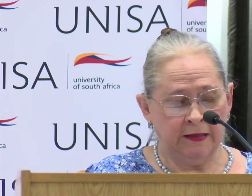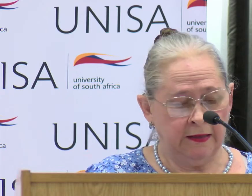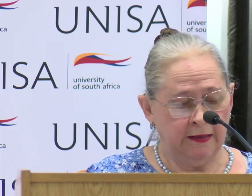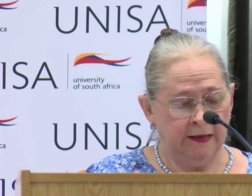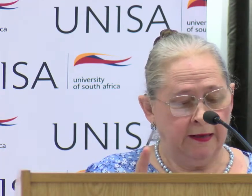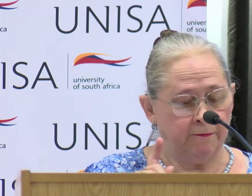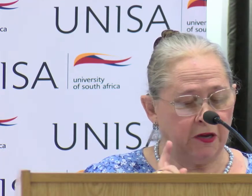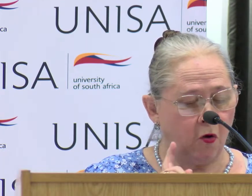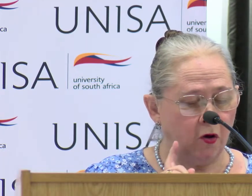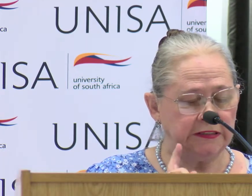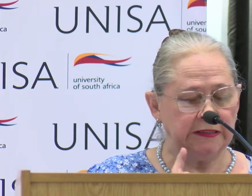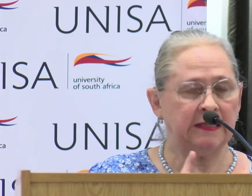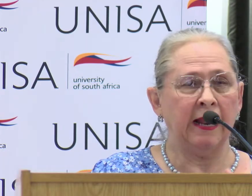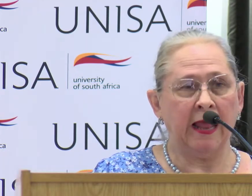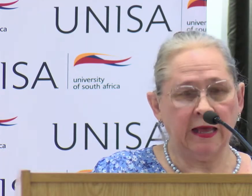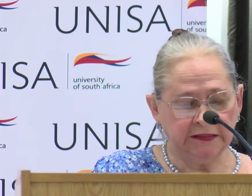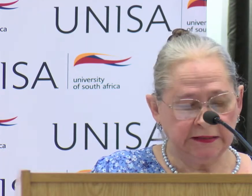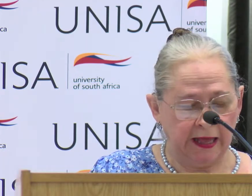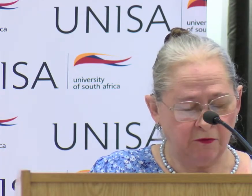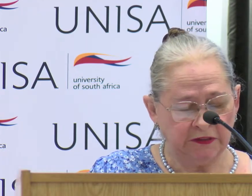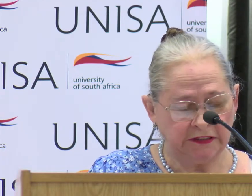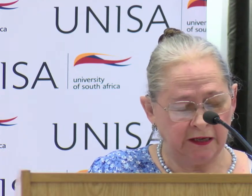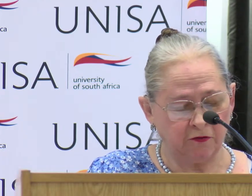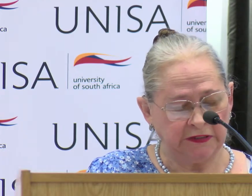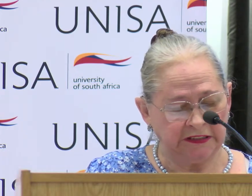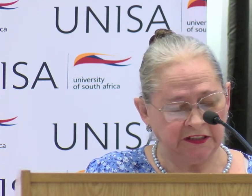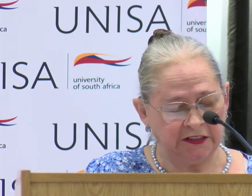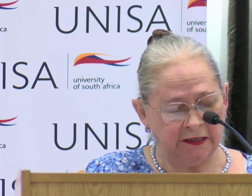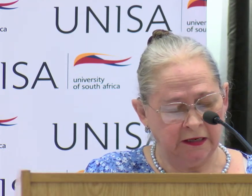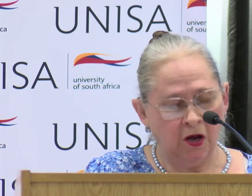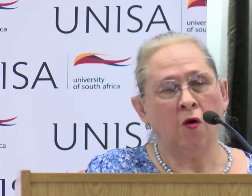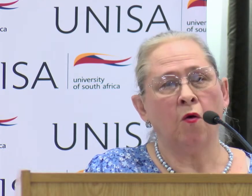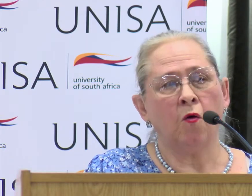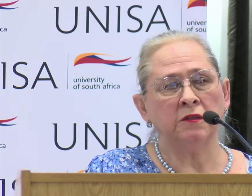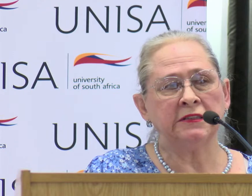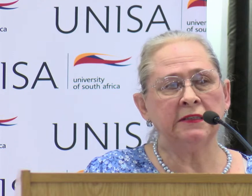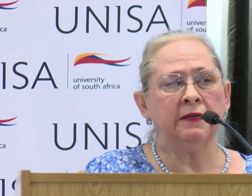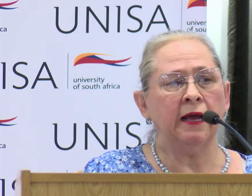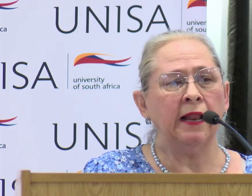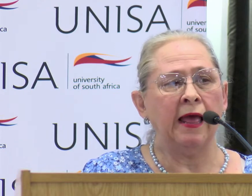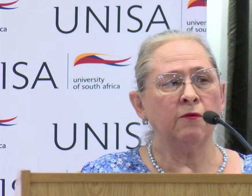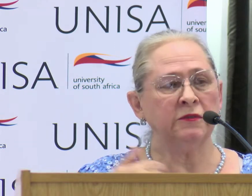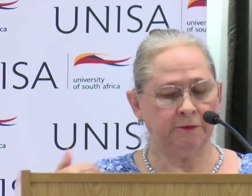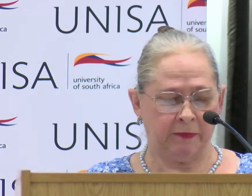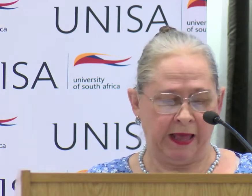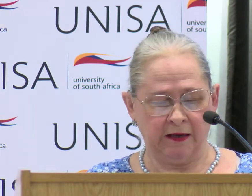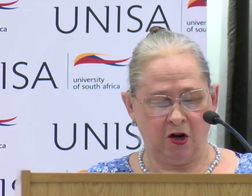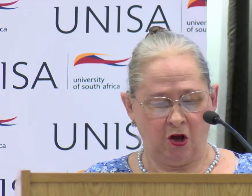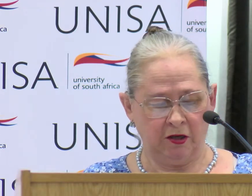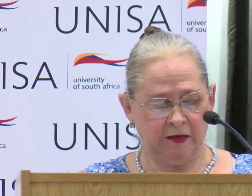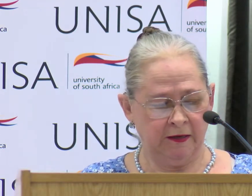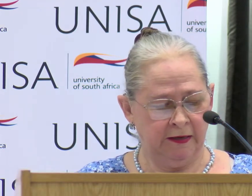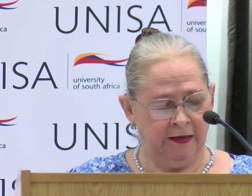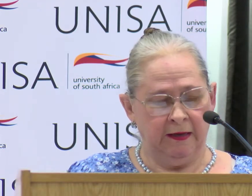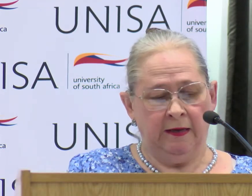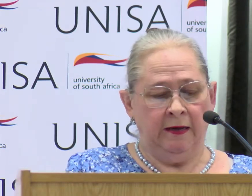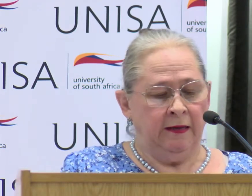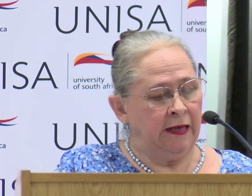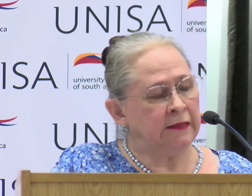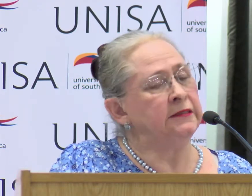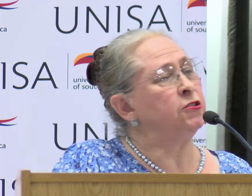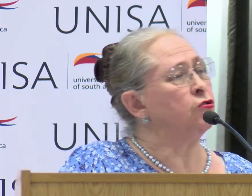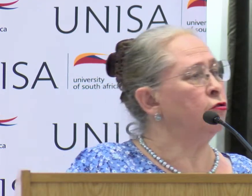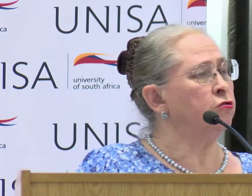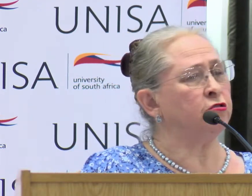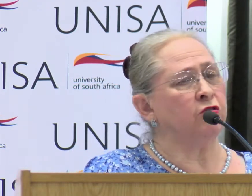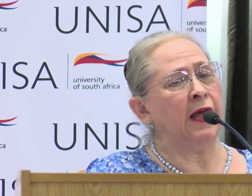Why? Because it allows language acquisition, causing a language backlog.